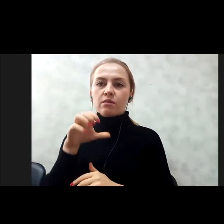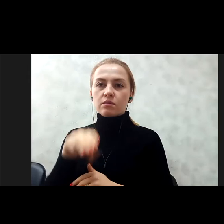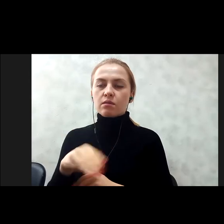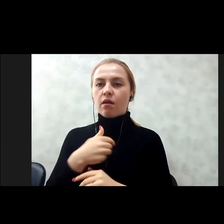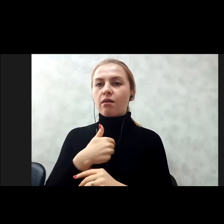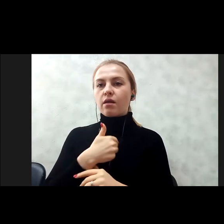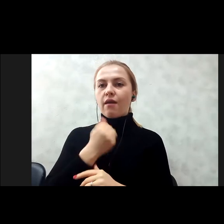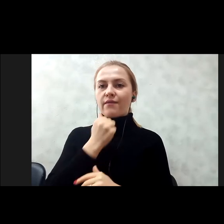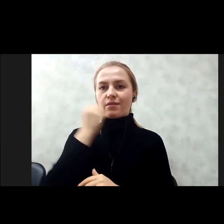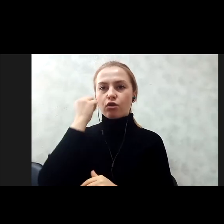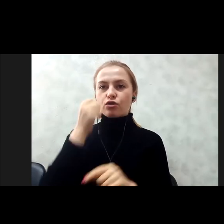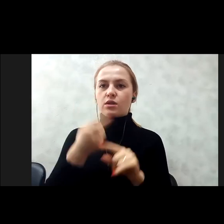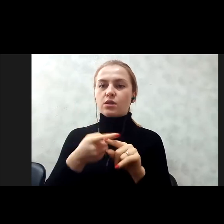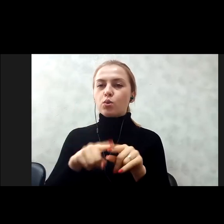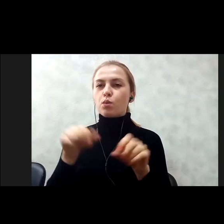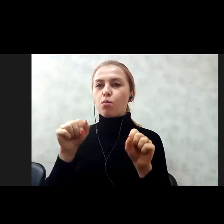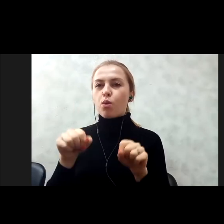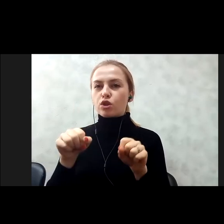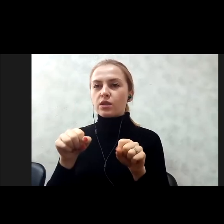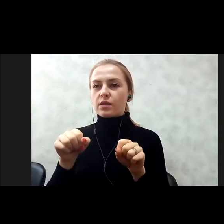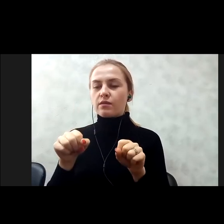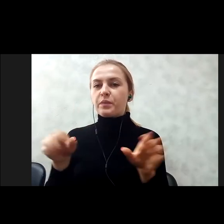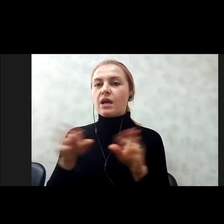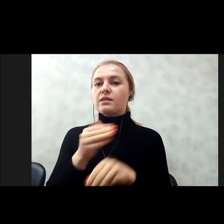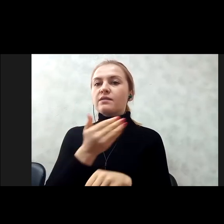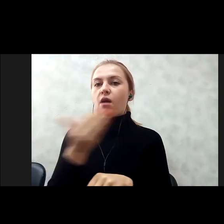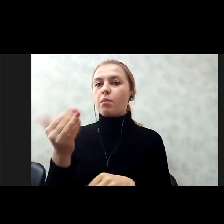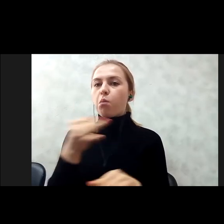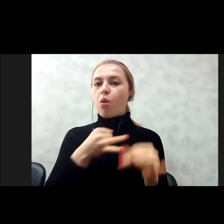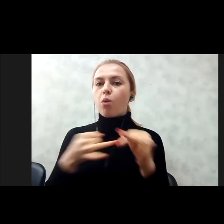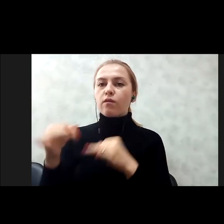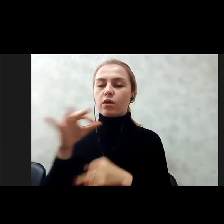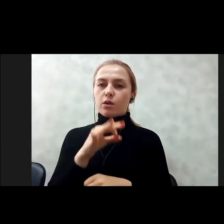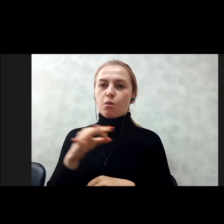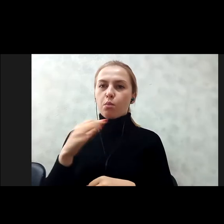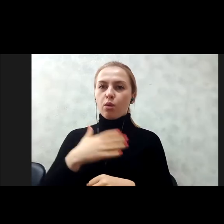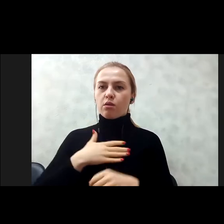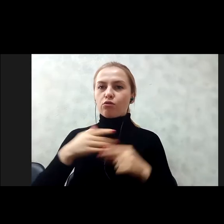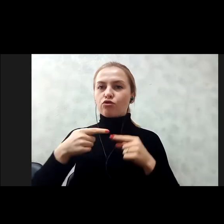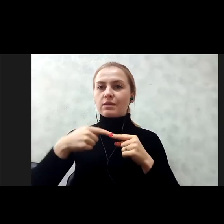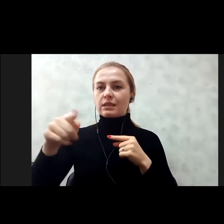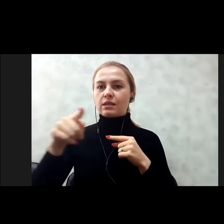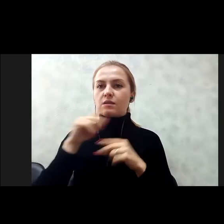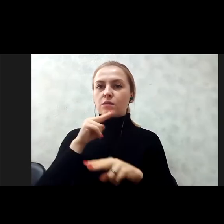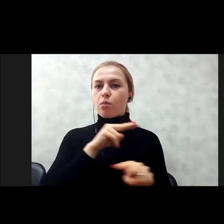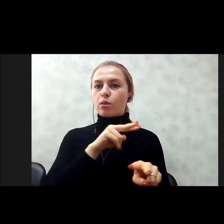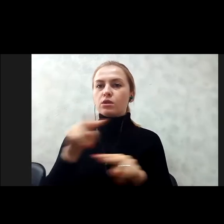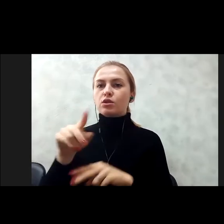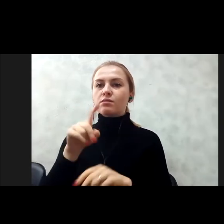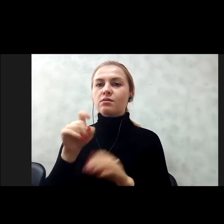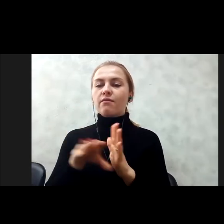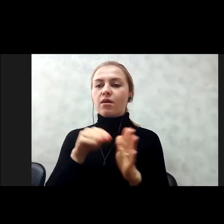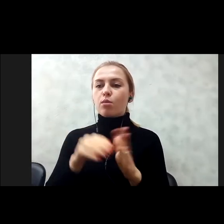remote observation of the elections. Indeed, it's my pleasure to speak to your conference today. I was part of